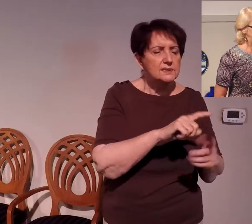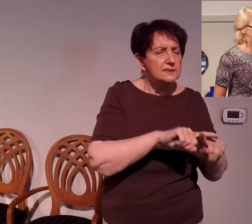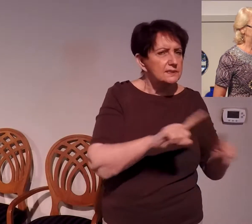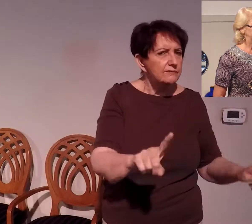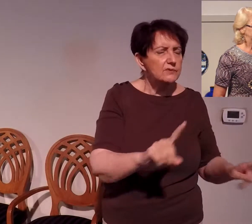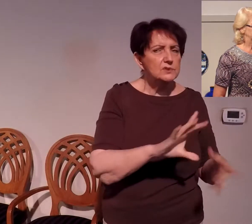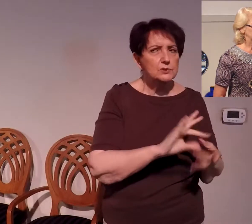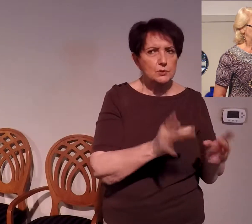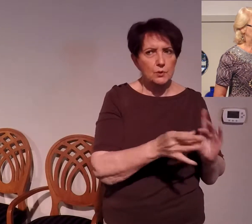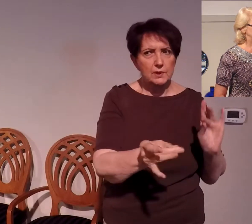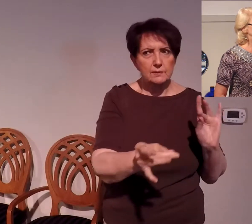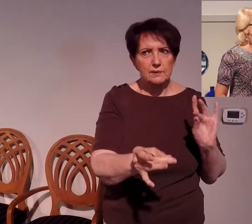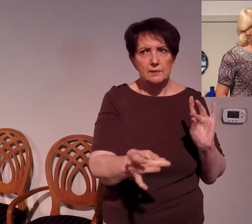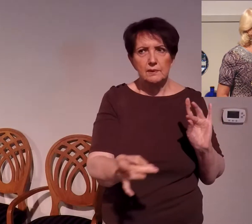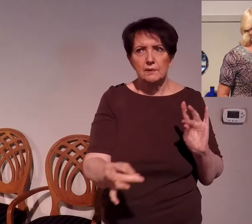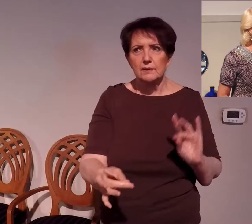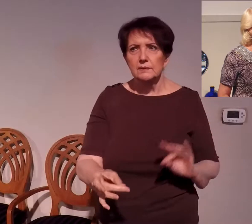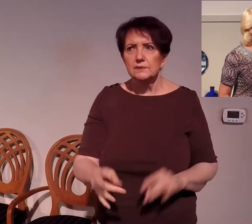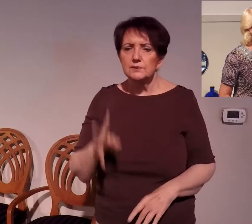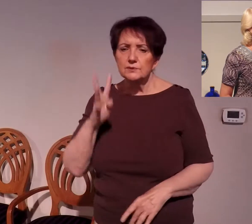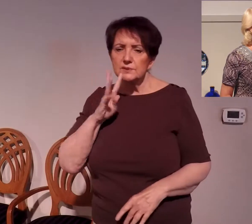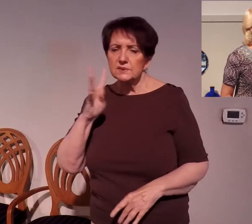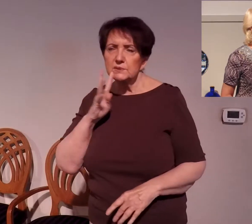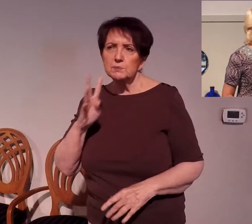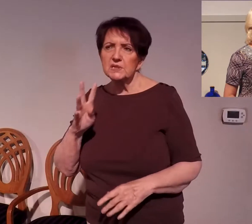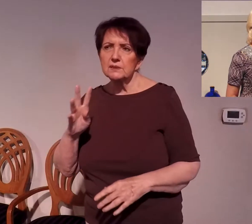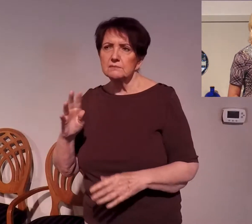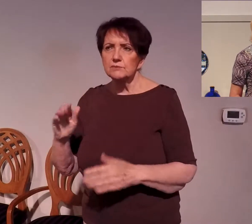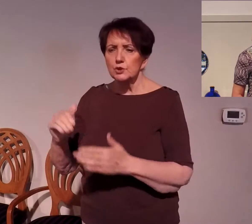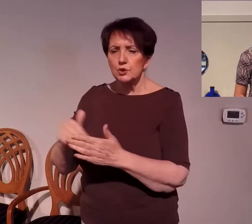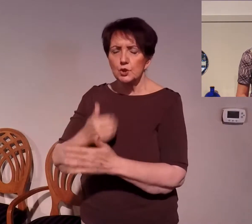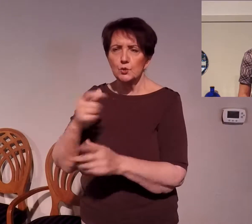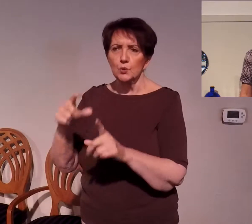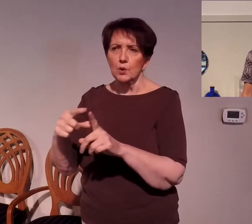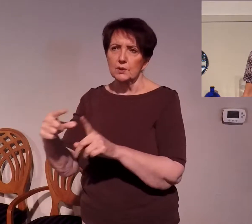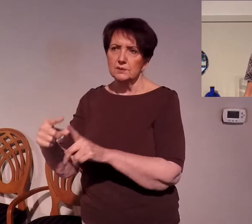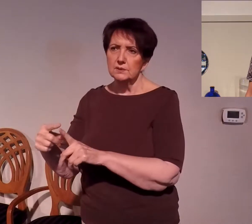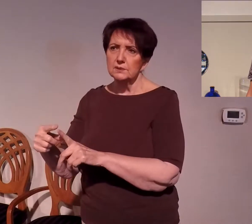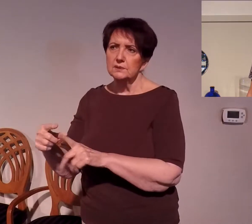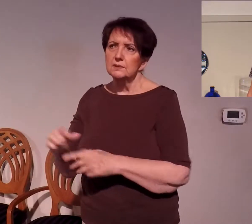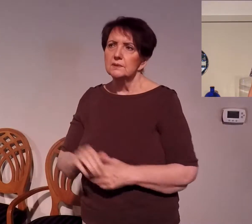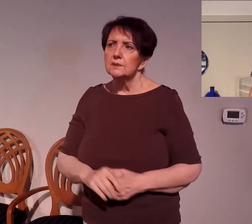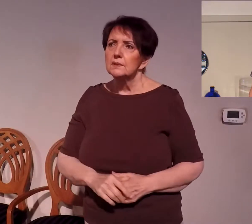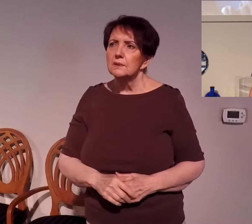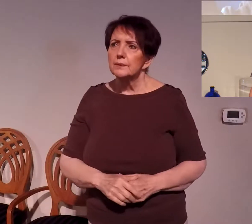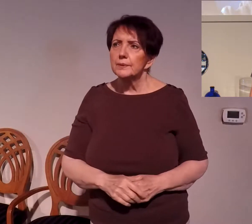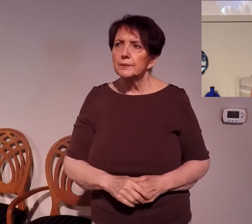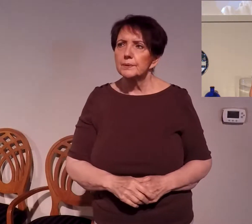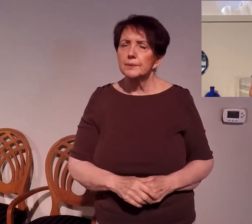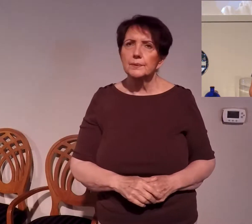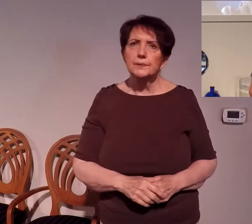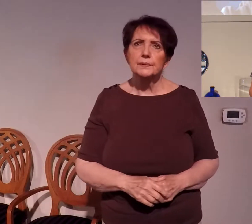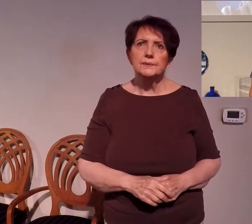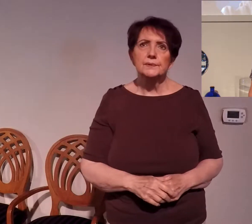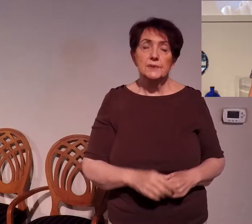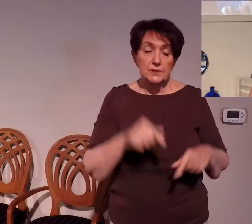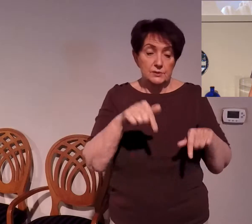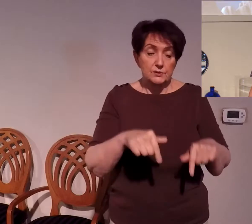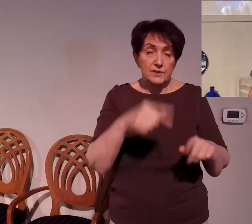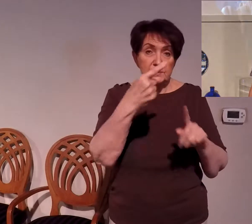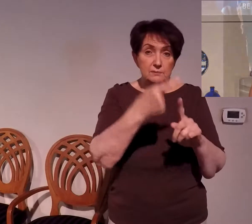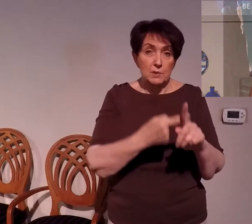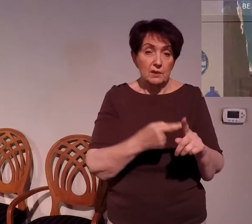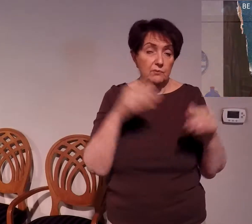story, to speak new words. And so this month, we